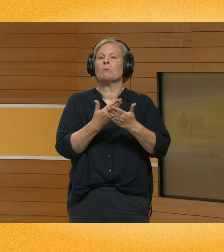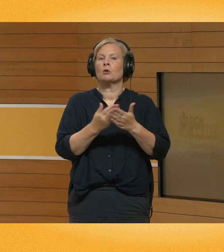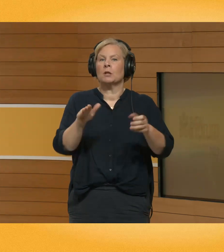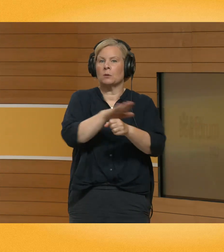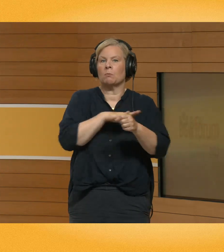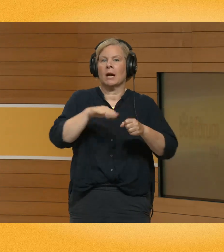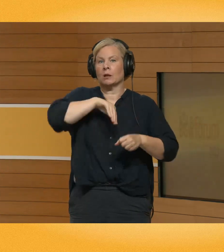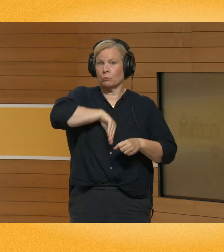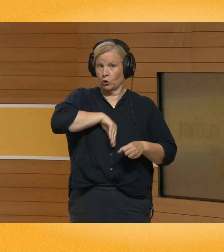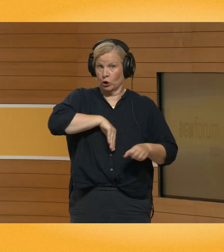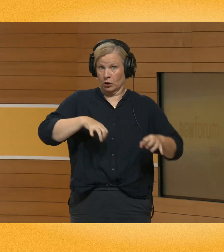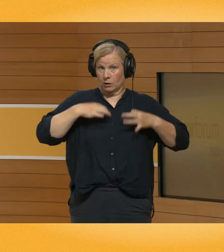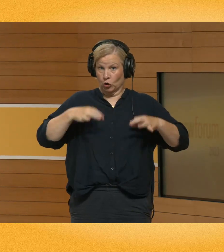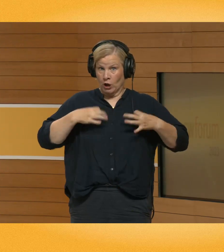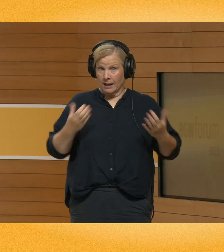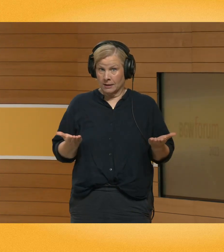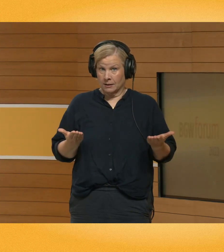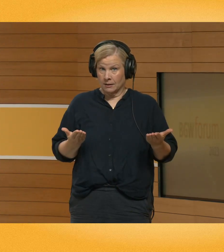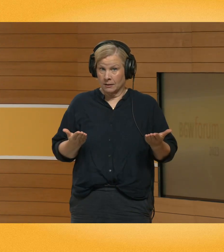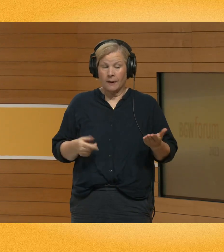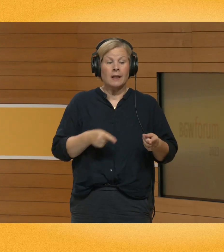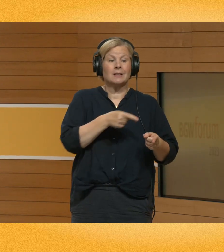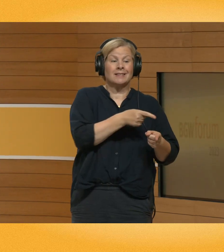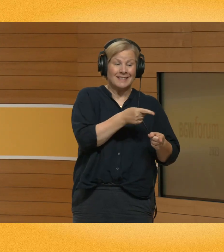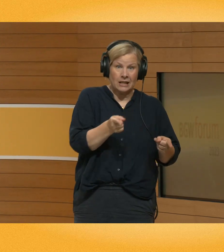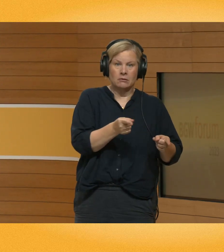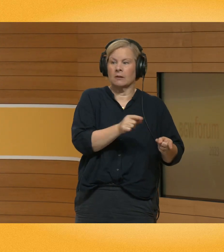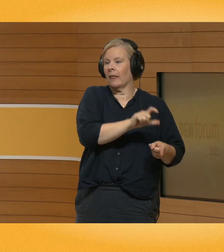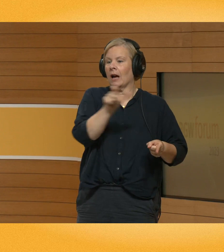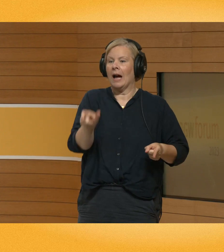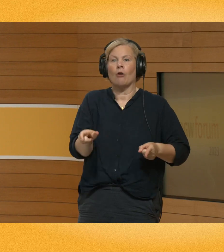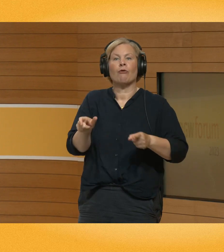specialized areas. Maybe if somebody wants to go to oncology, so we can do it, and we will